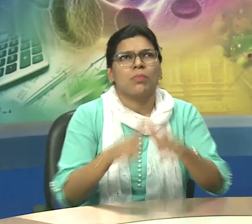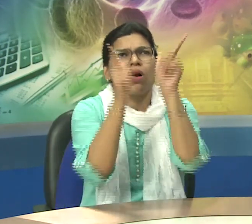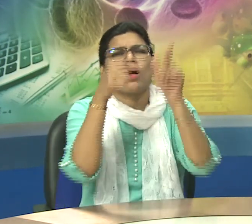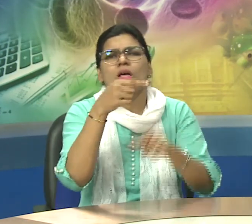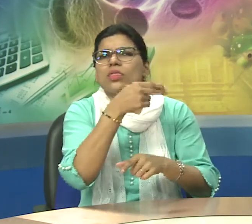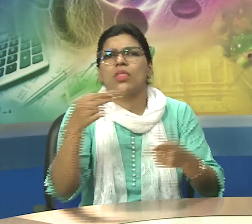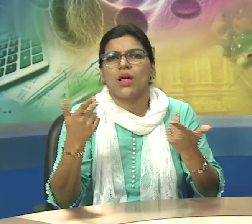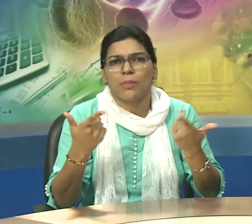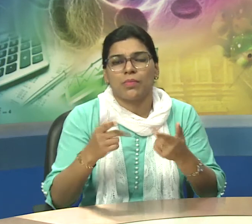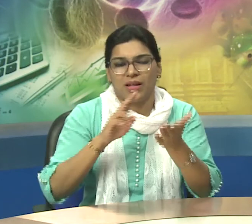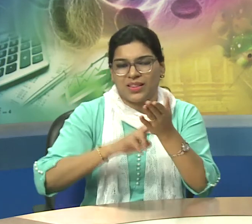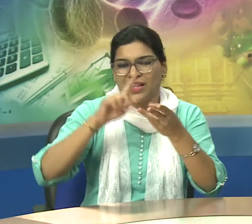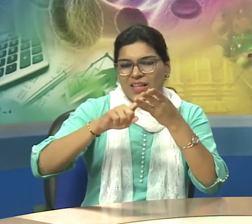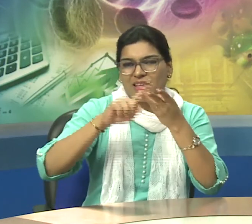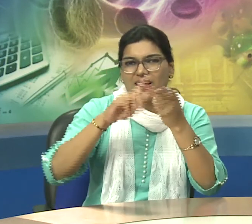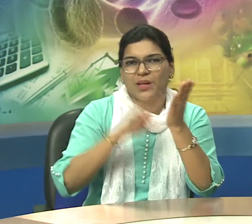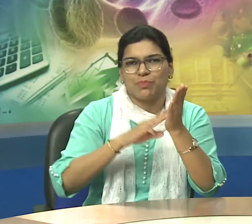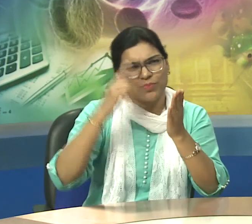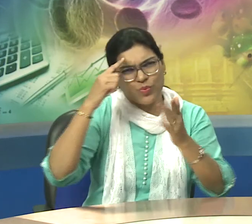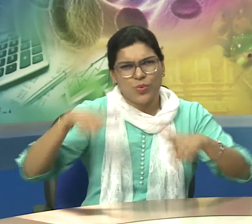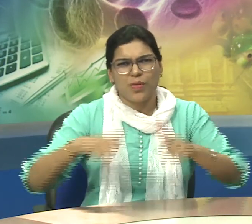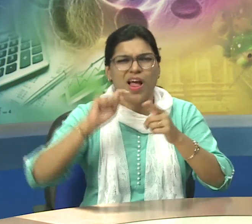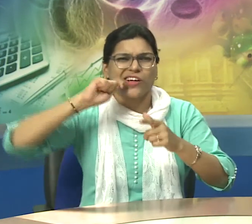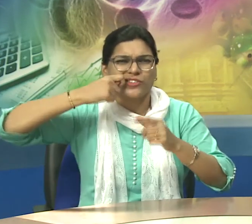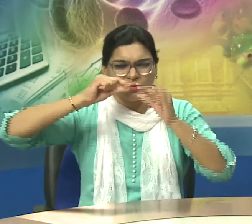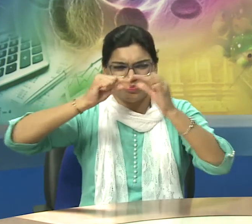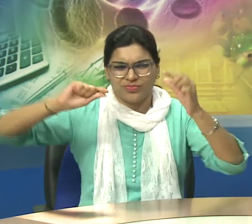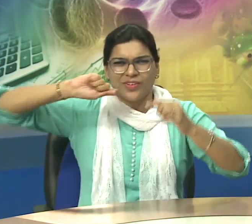in Varanasi under a neem tree